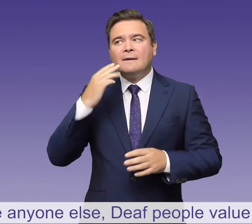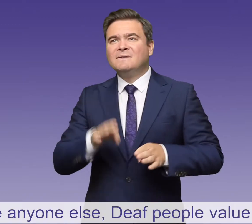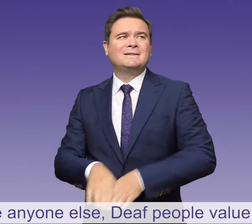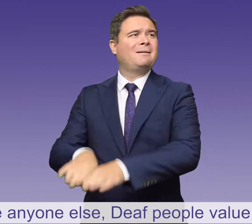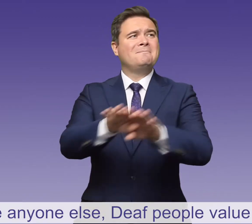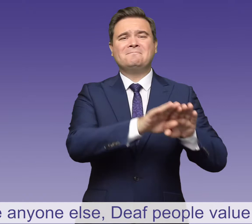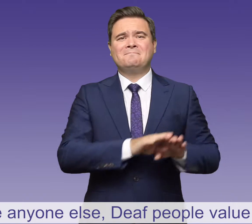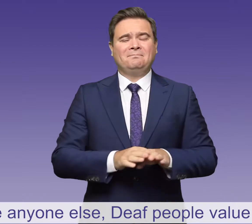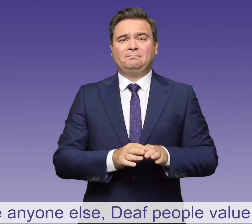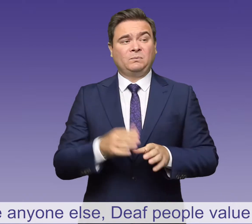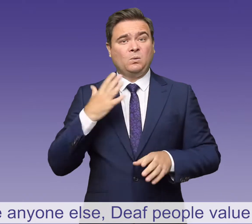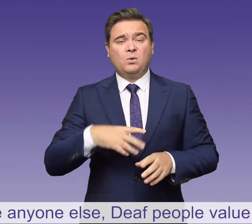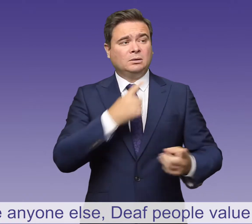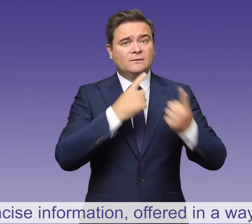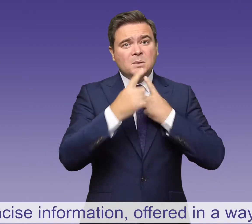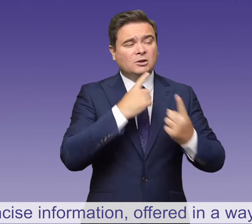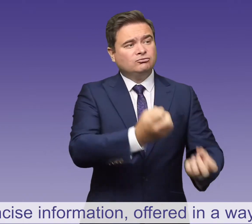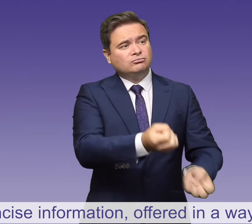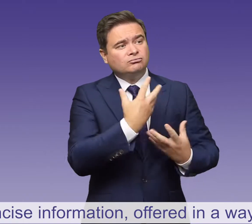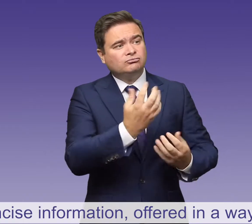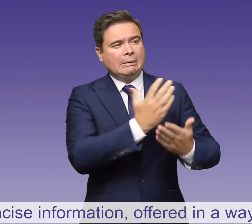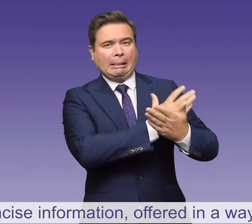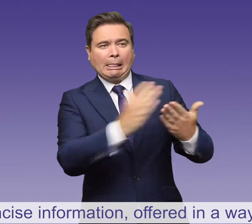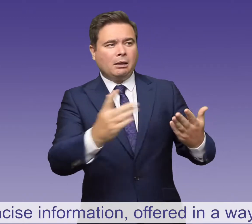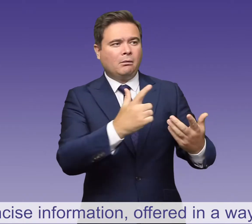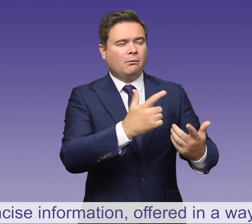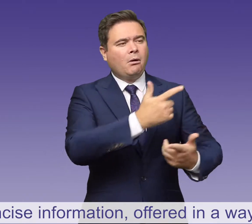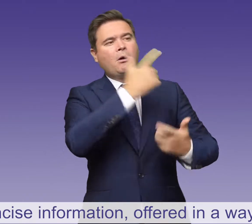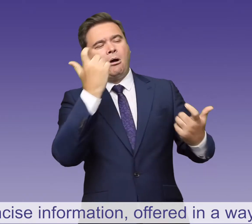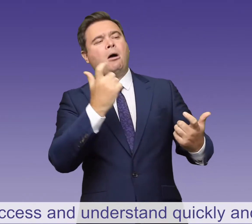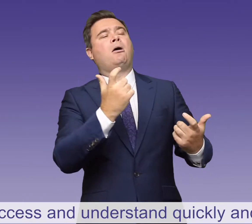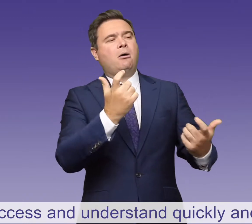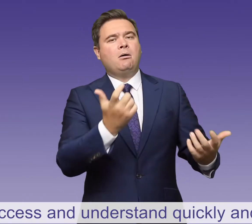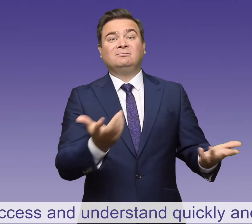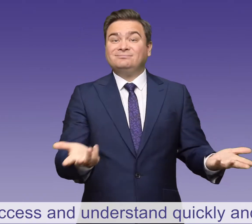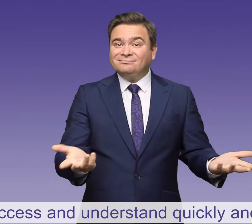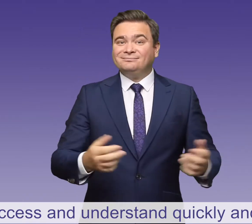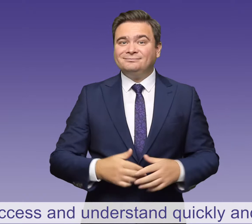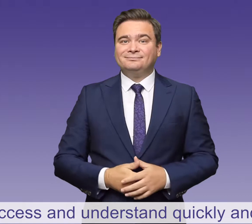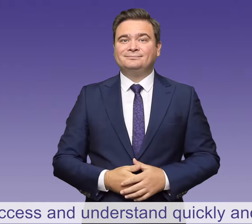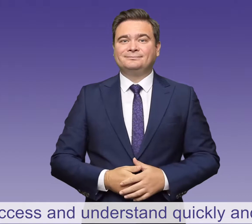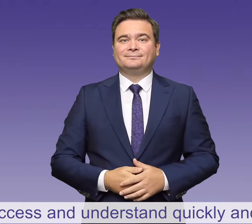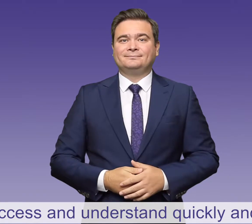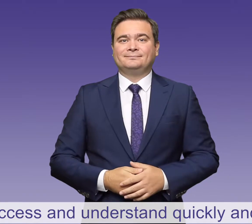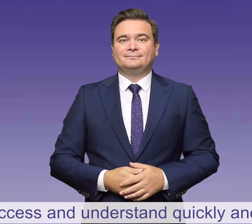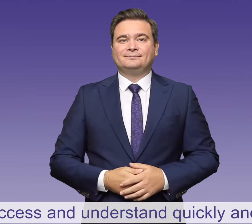Like anyone else, deaf people value clear, concise information offered in a way they can access and understand quickly and easily.